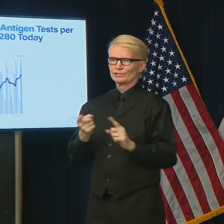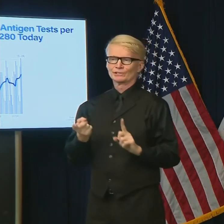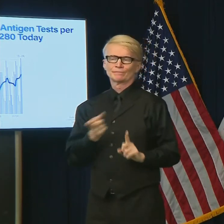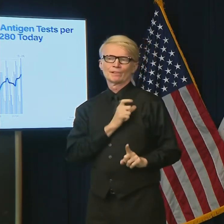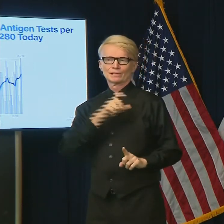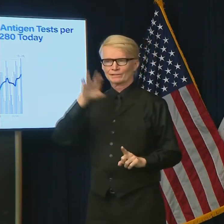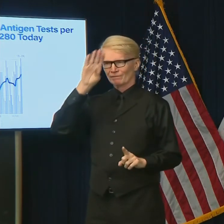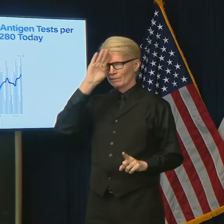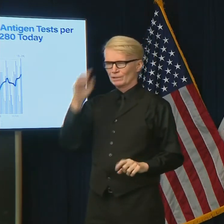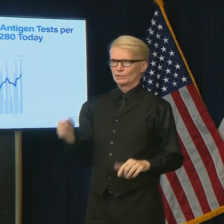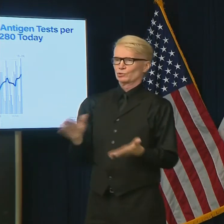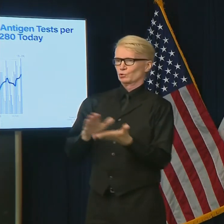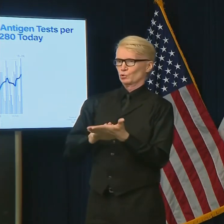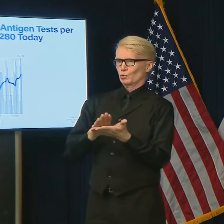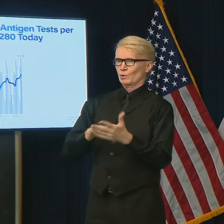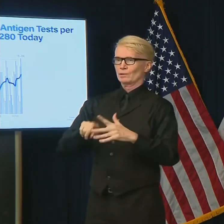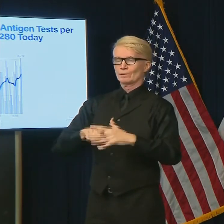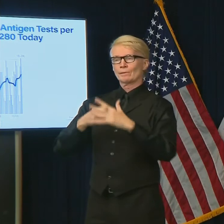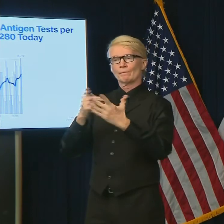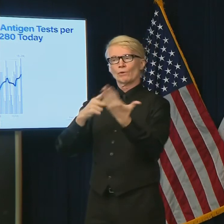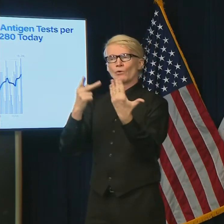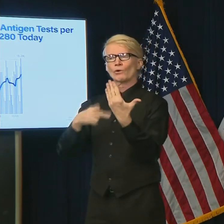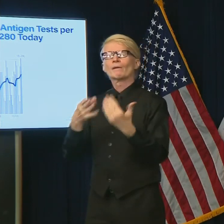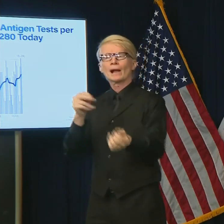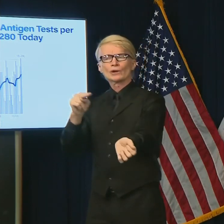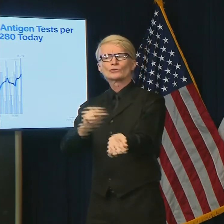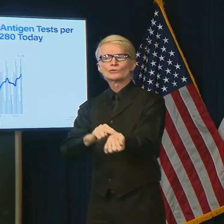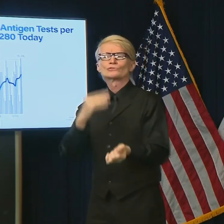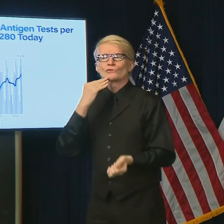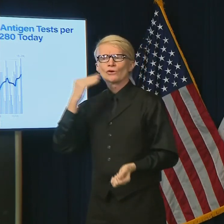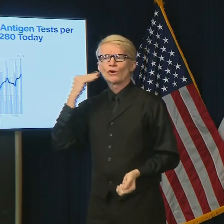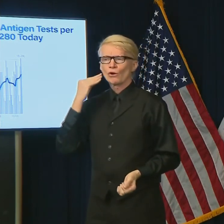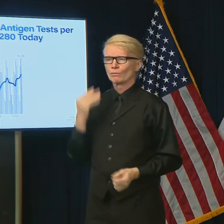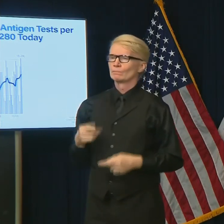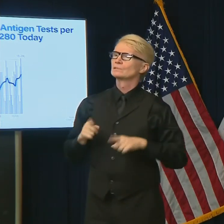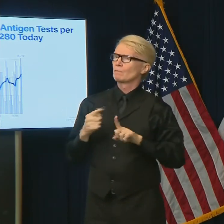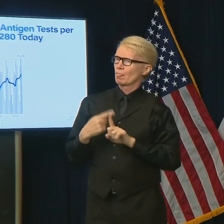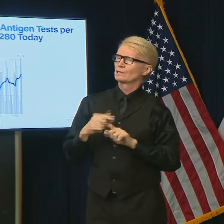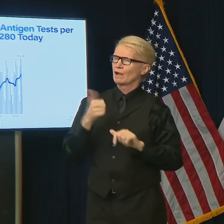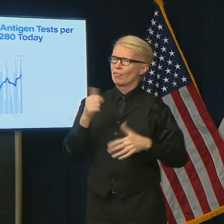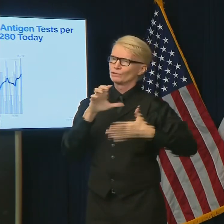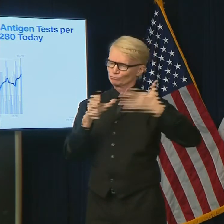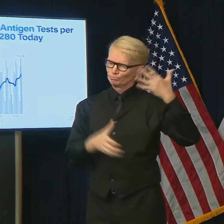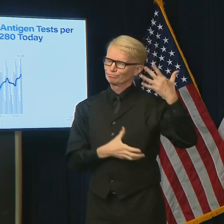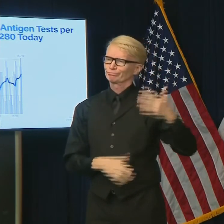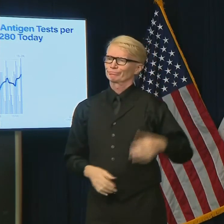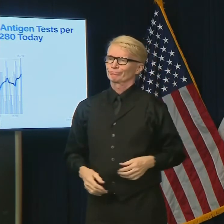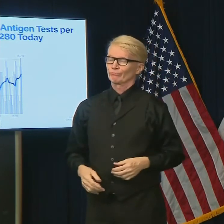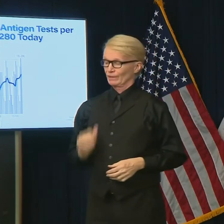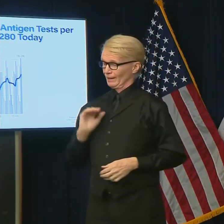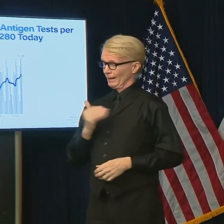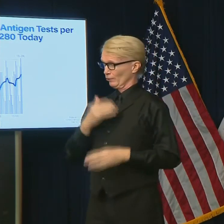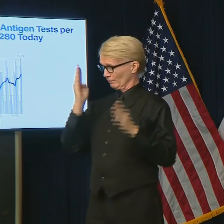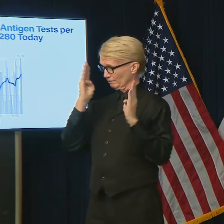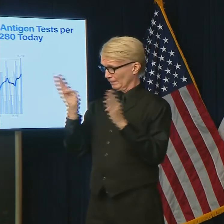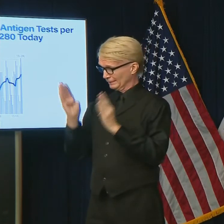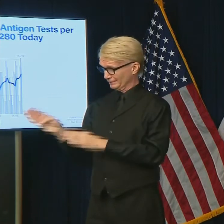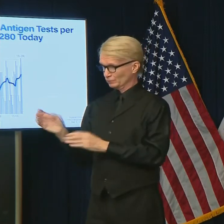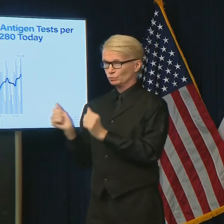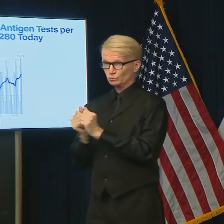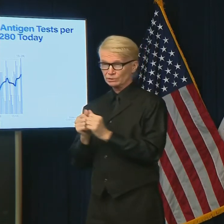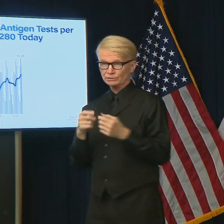pilot programs, and long-term care facilities, among other uses. Strategies that we have shared with other states